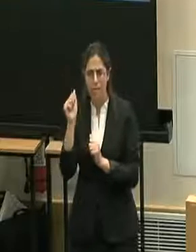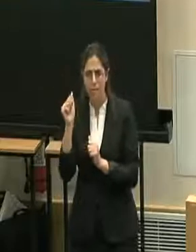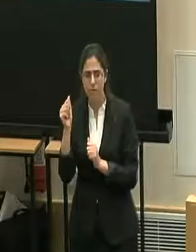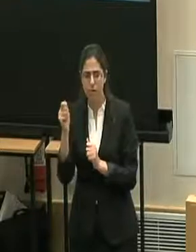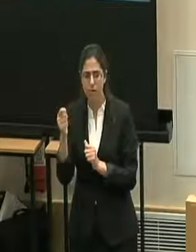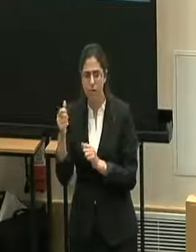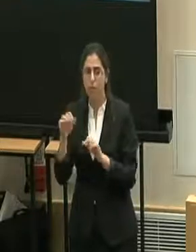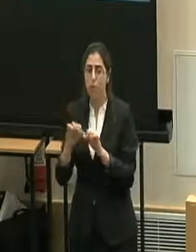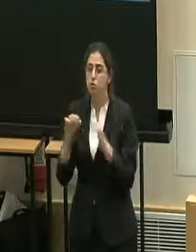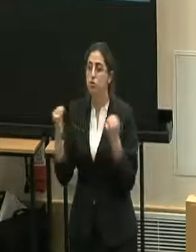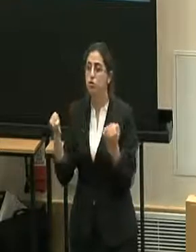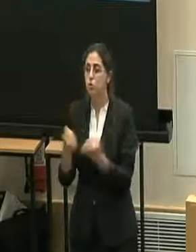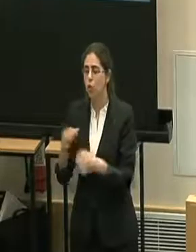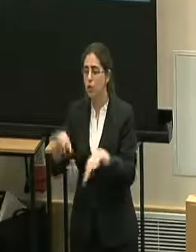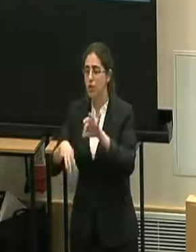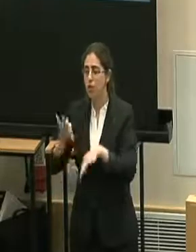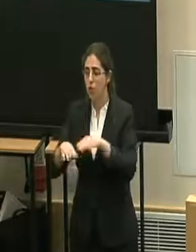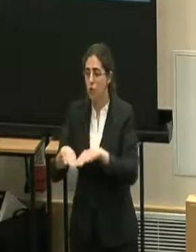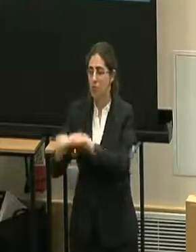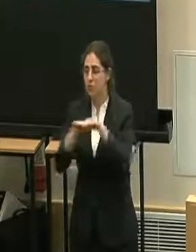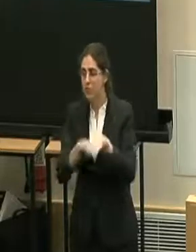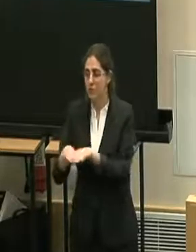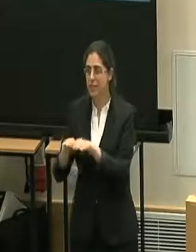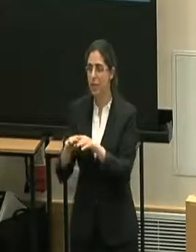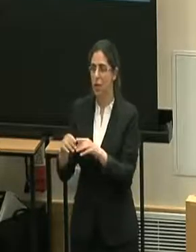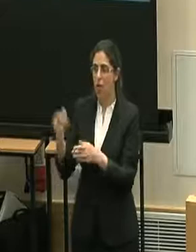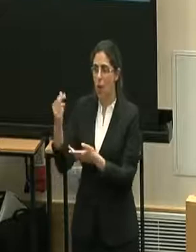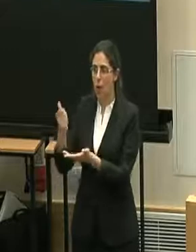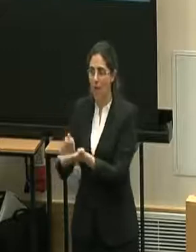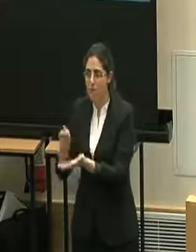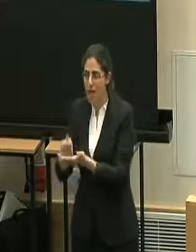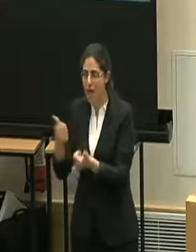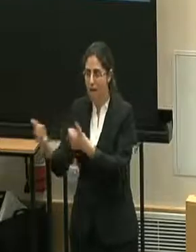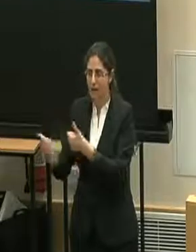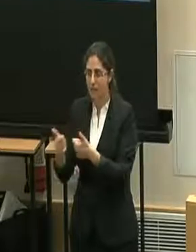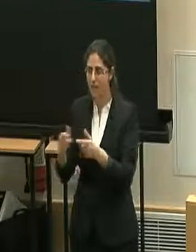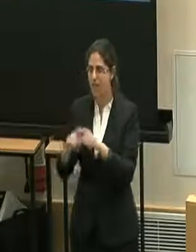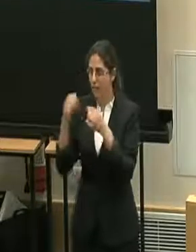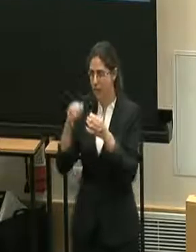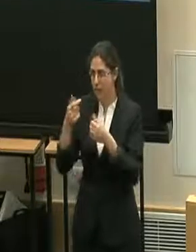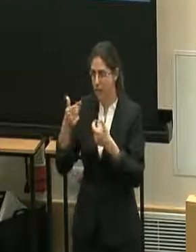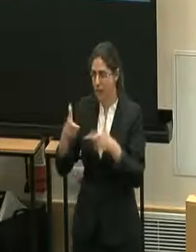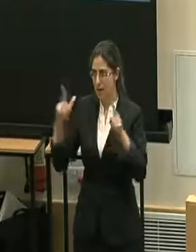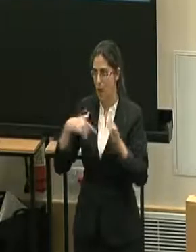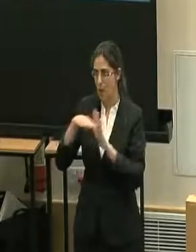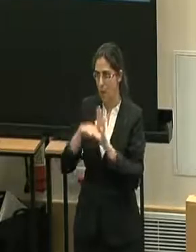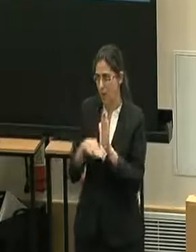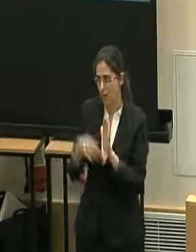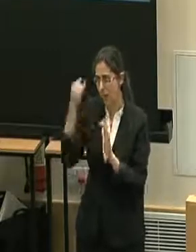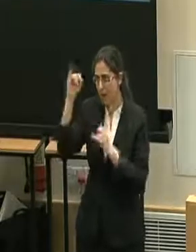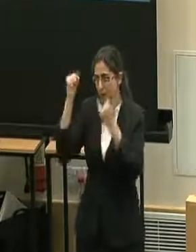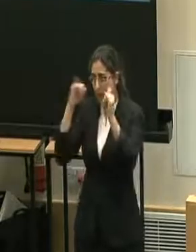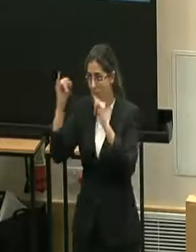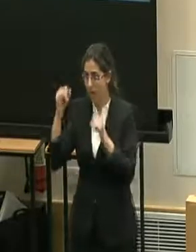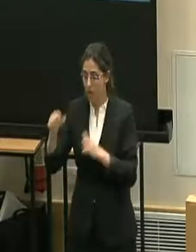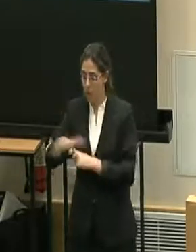of social democracy and welfare and various other kinds of late liberal programming, all of which